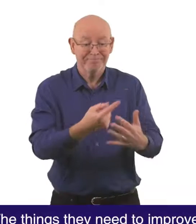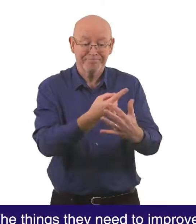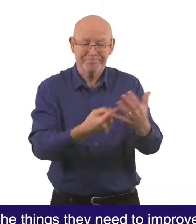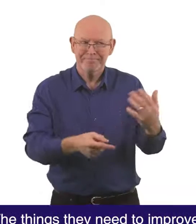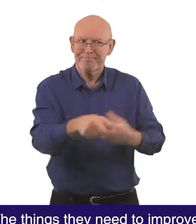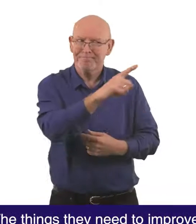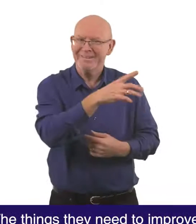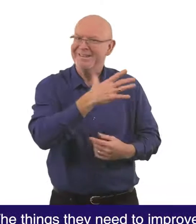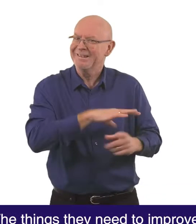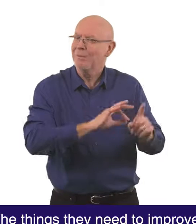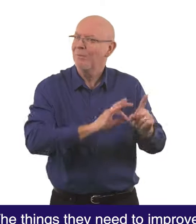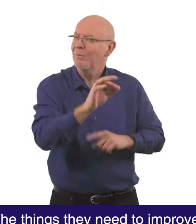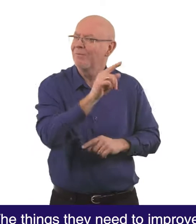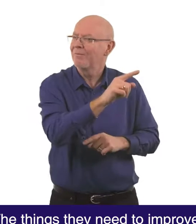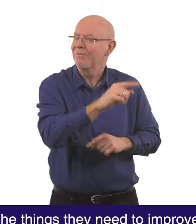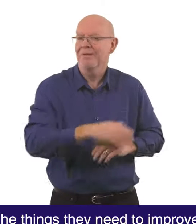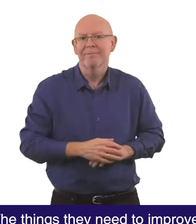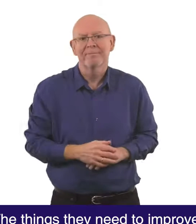The things they need to improve.